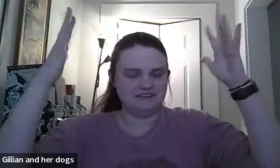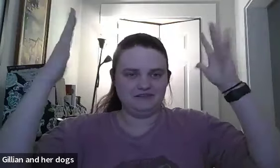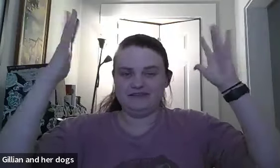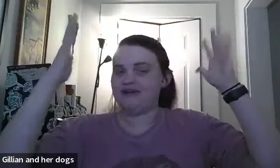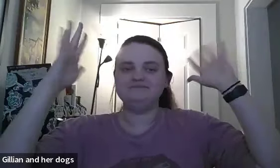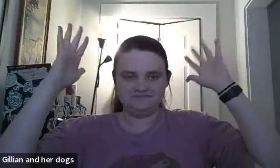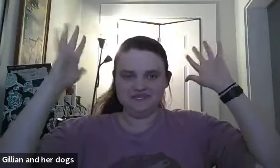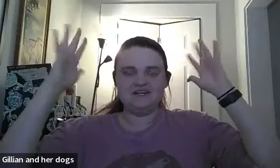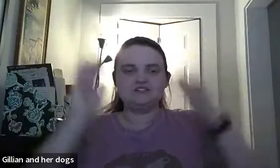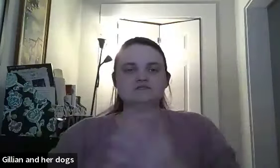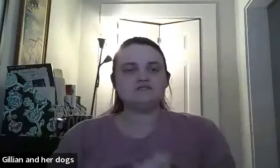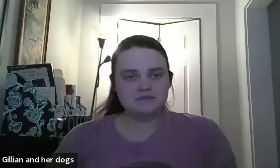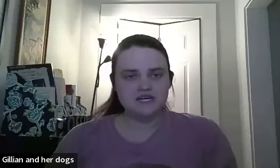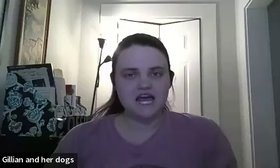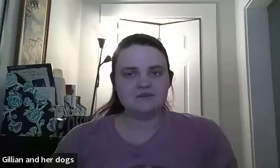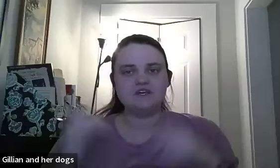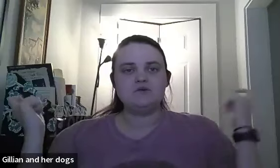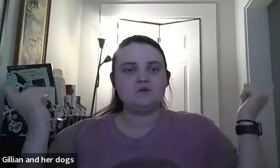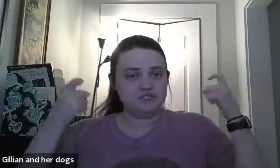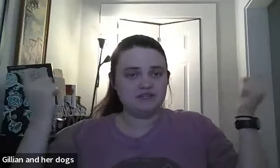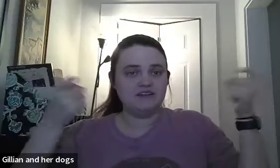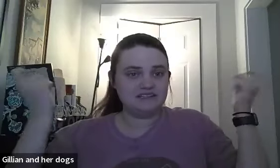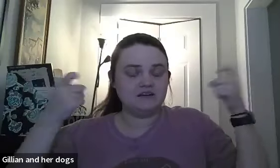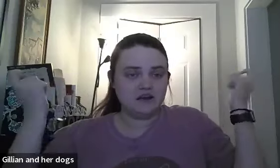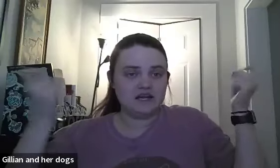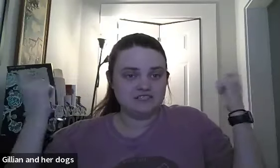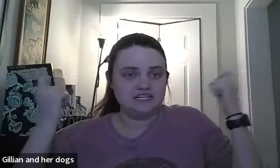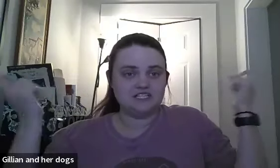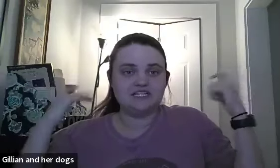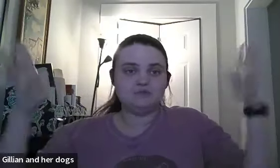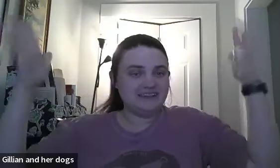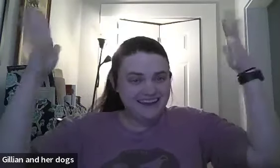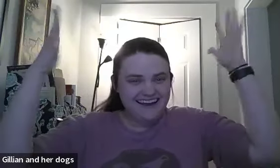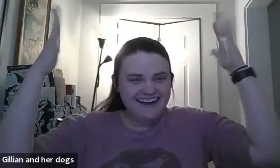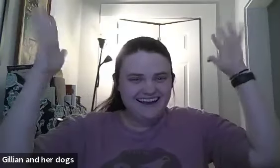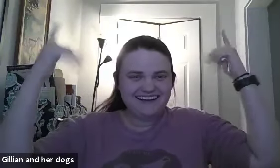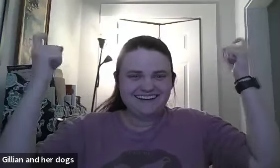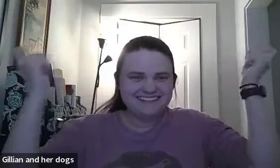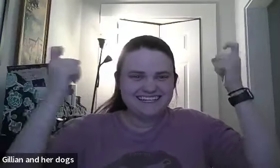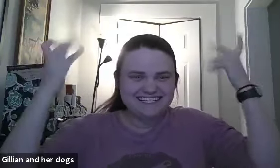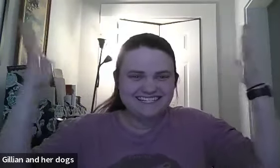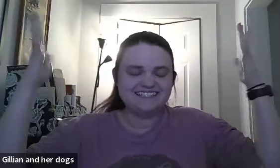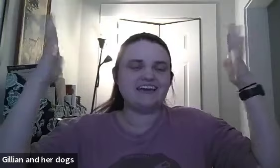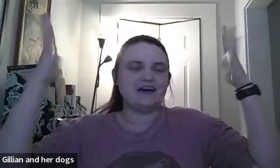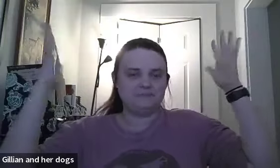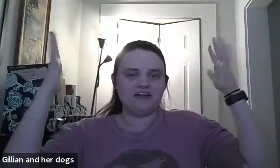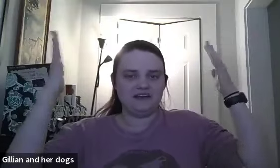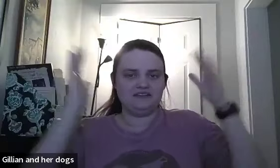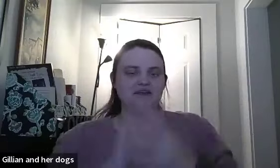like yeah. So sometimes when we're doing like congratulations, we'll be like, ah, yeah, that kind of